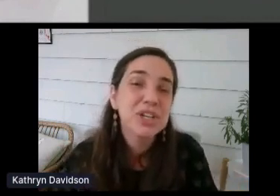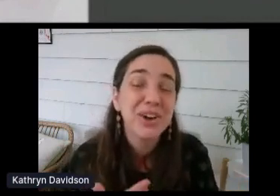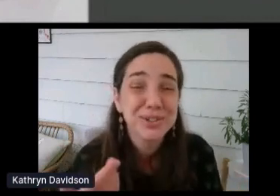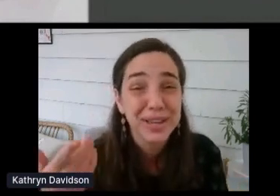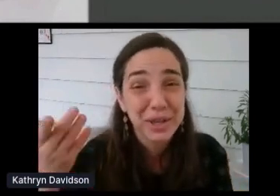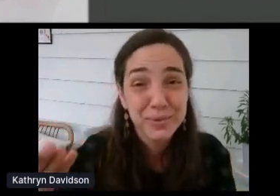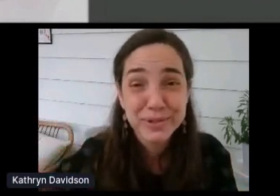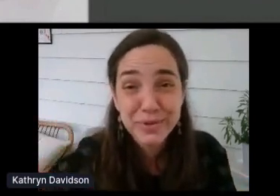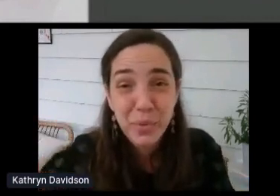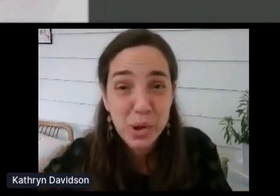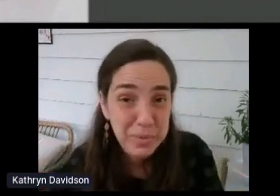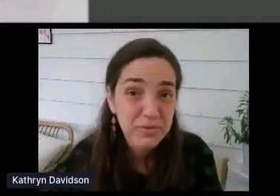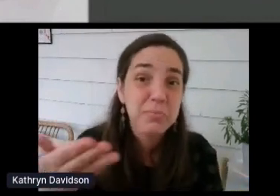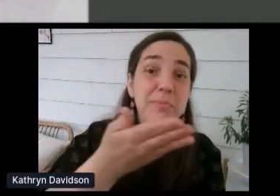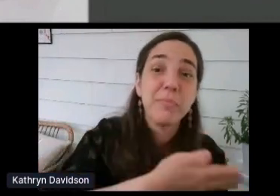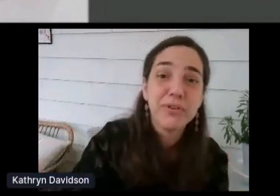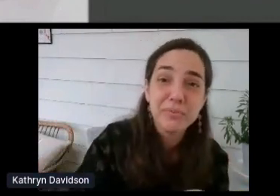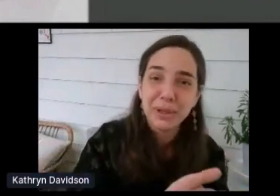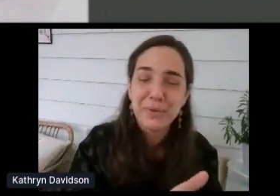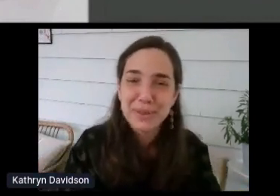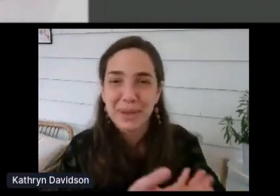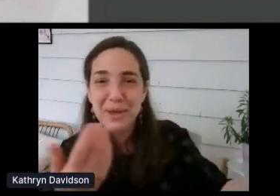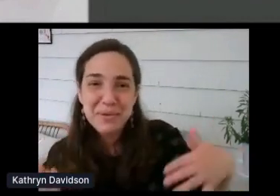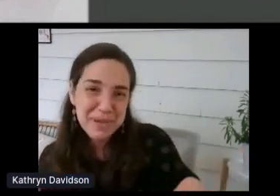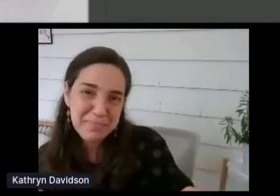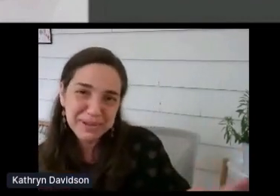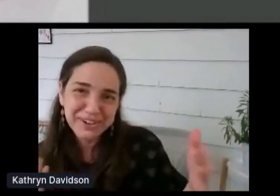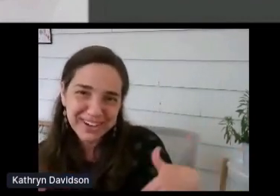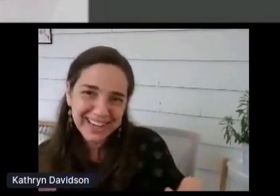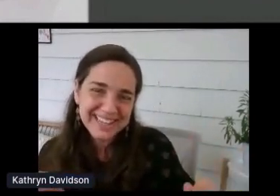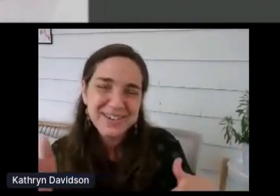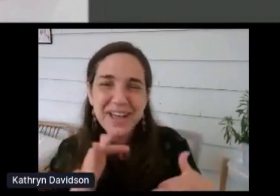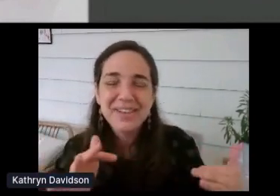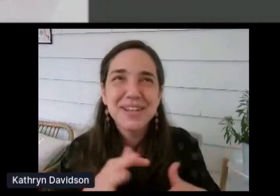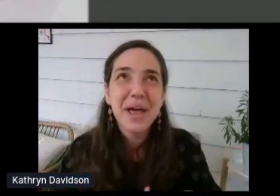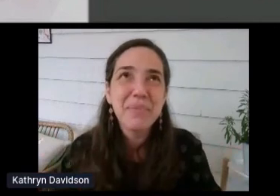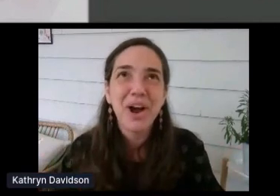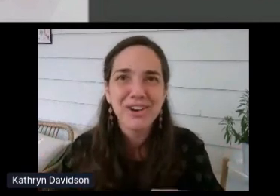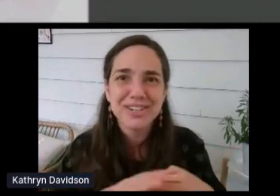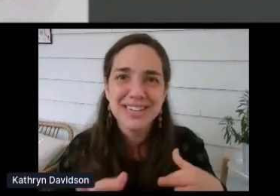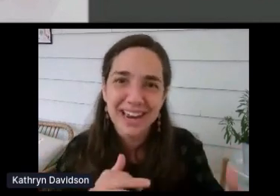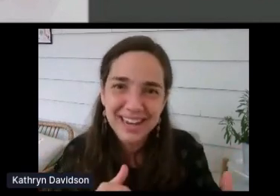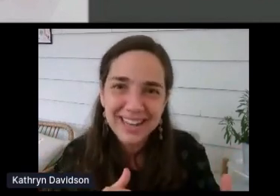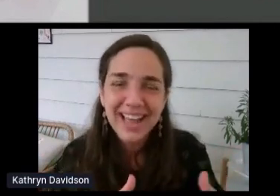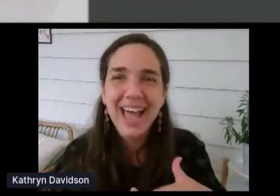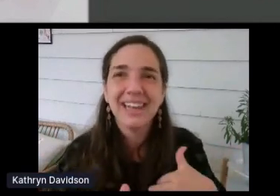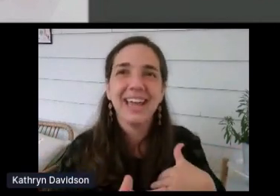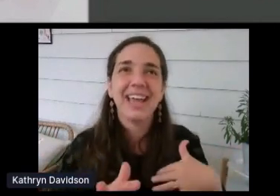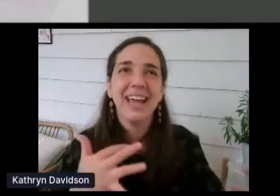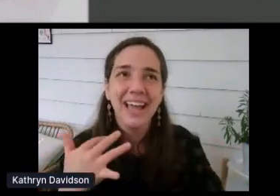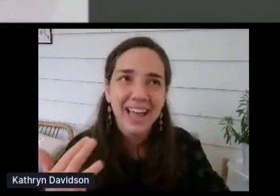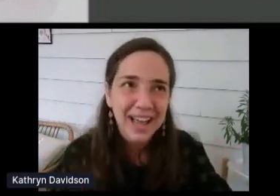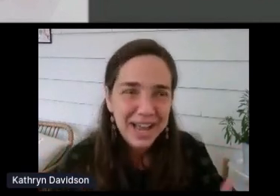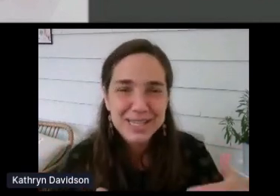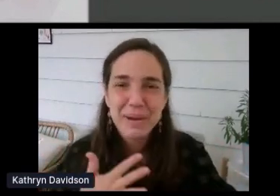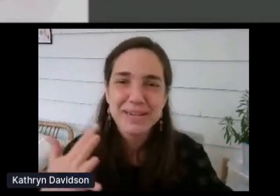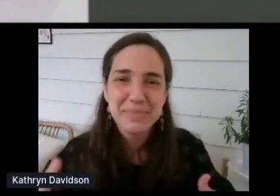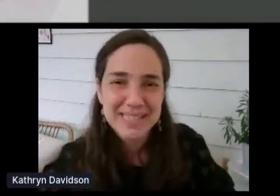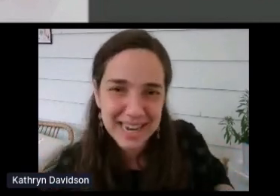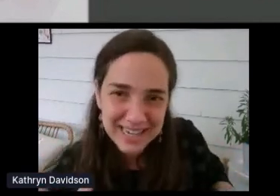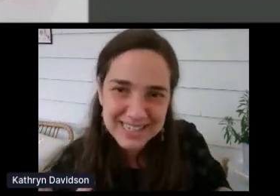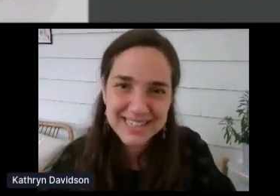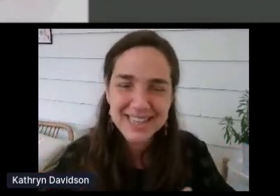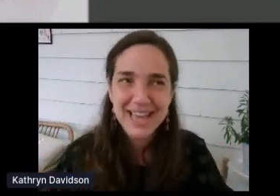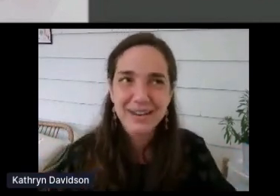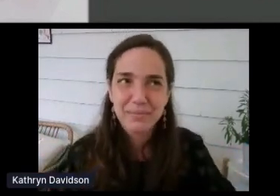and especially also like users of one will be more familiar with like people learning. So there's a lot more understanding and like